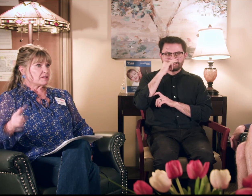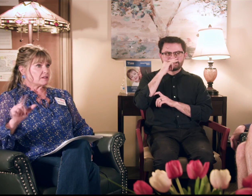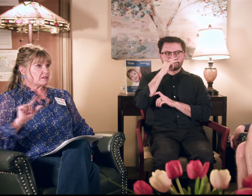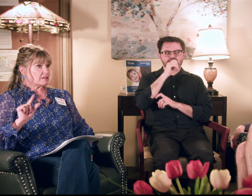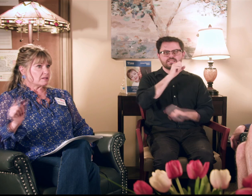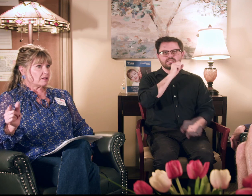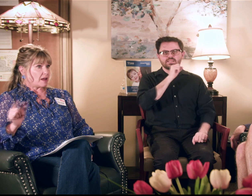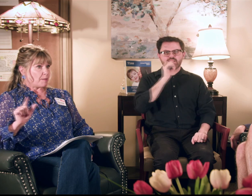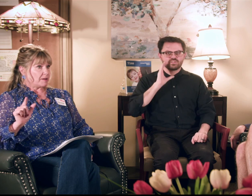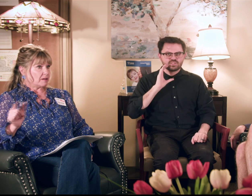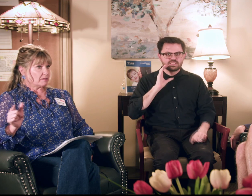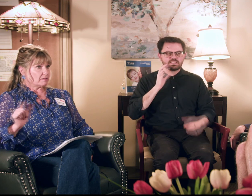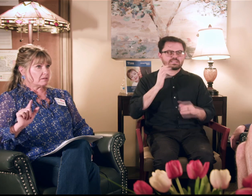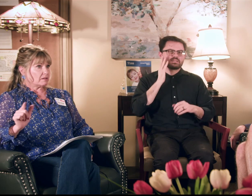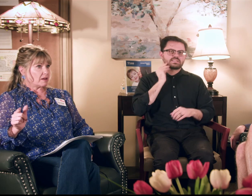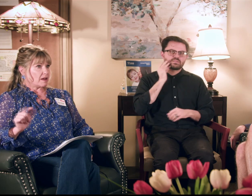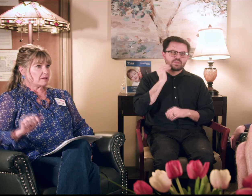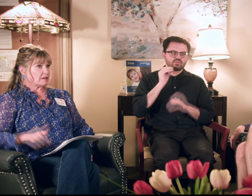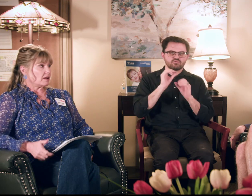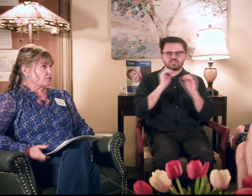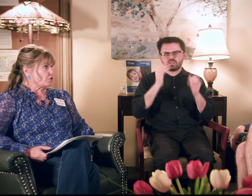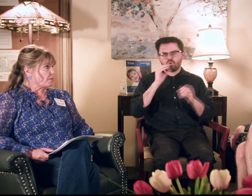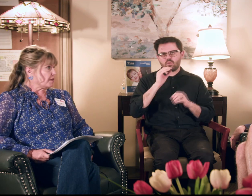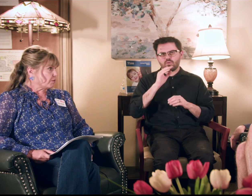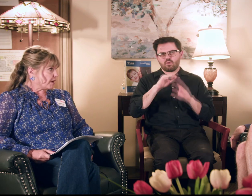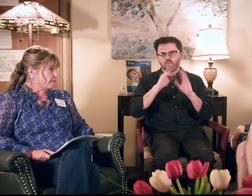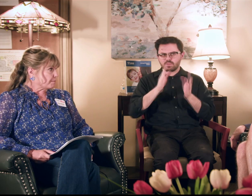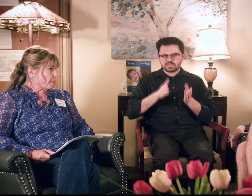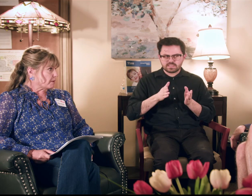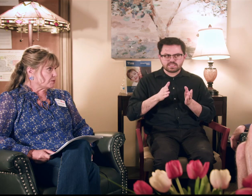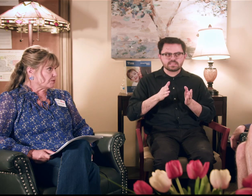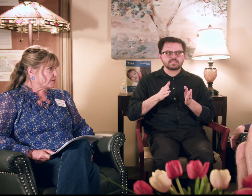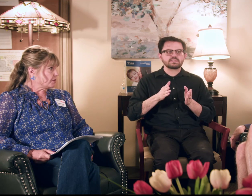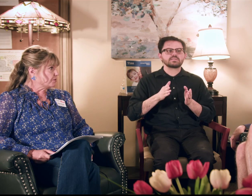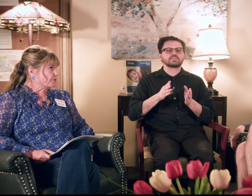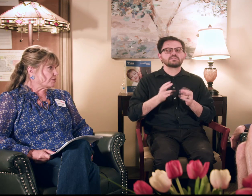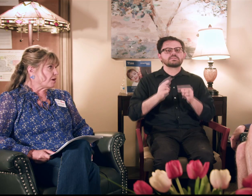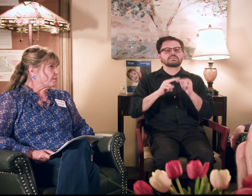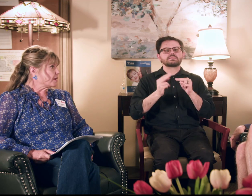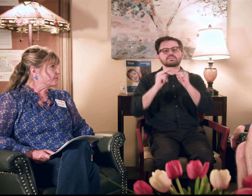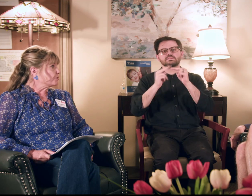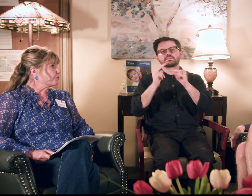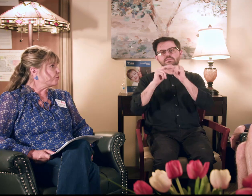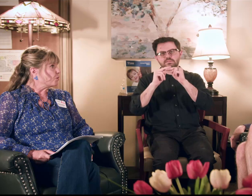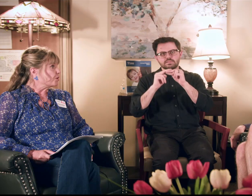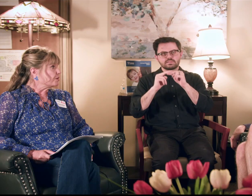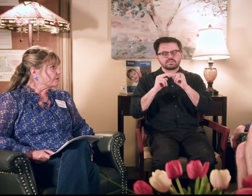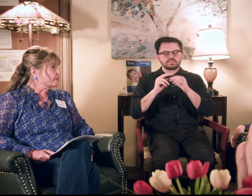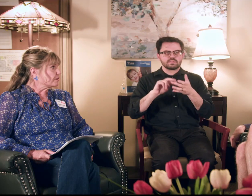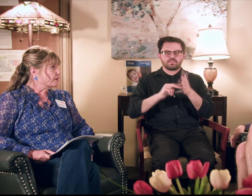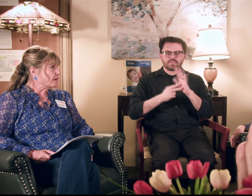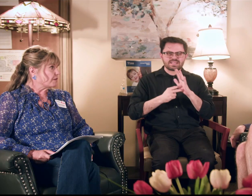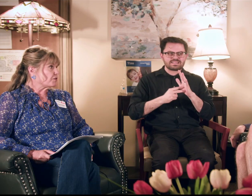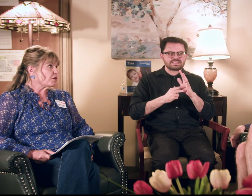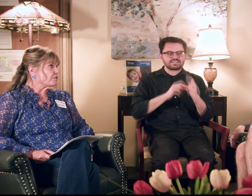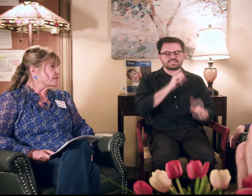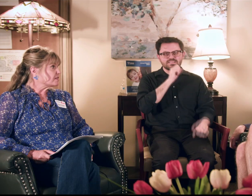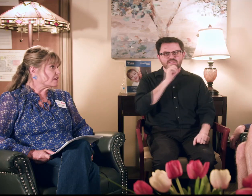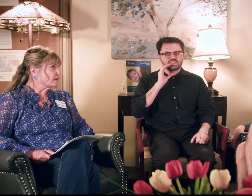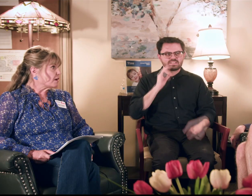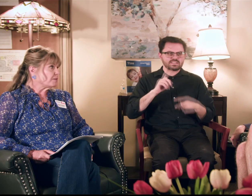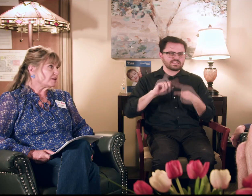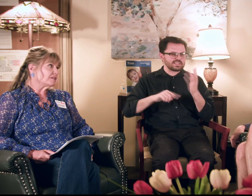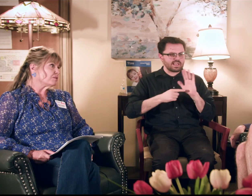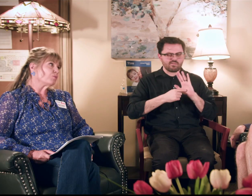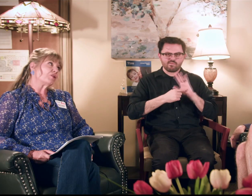seniors and homelessness happening at a troubling rate. So seniors are not being able to afford. If they're on